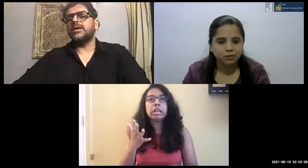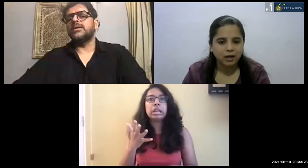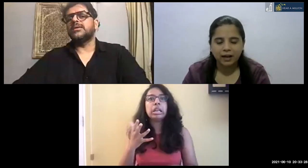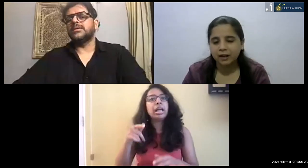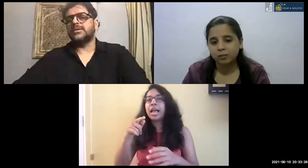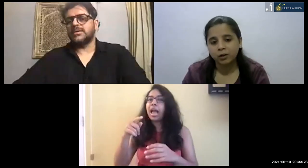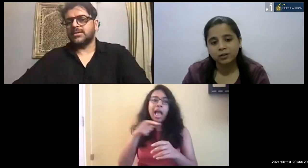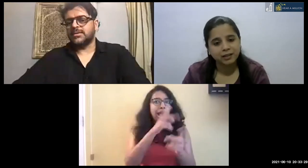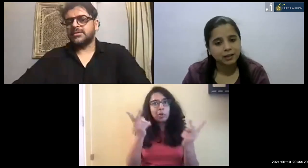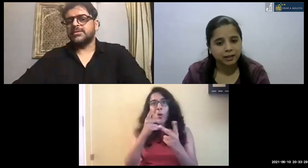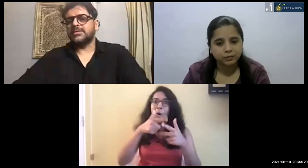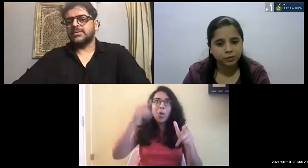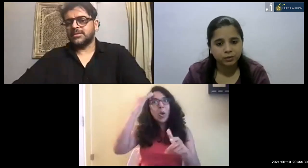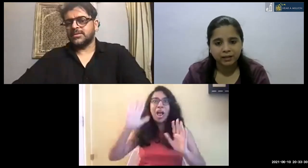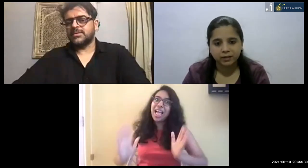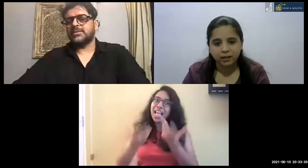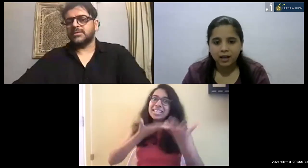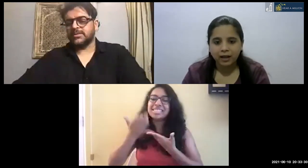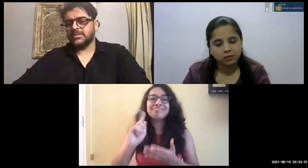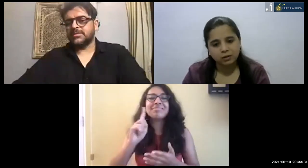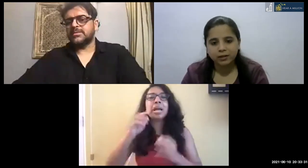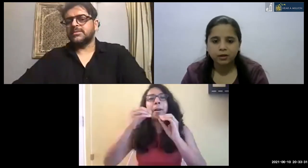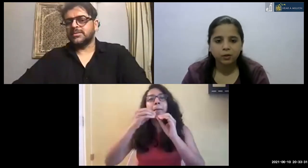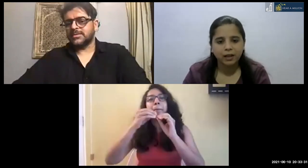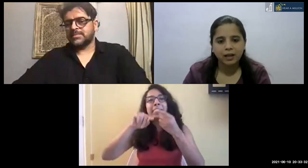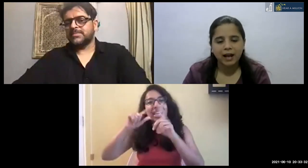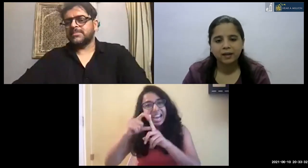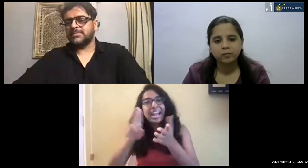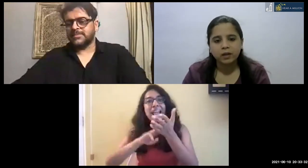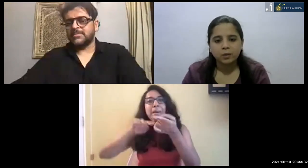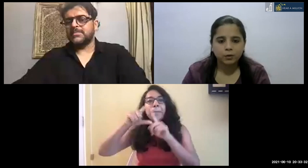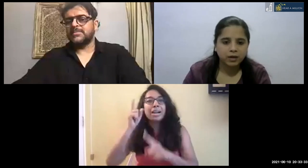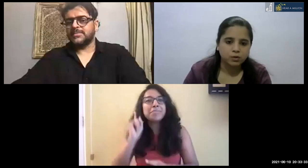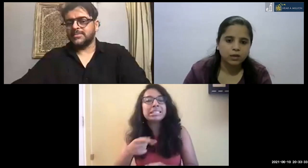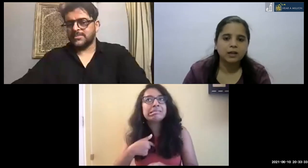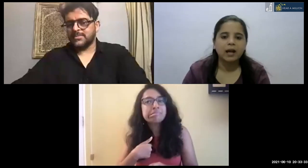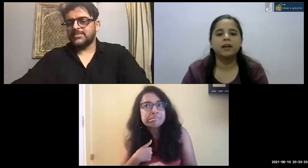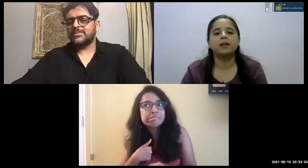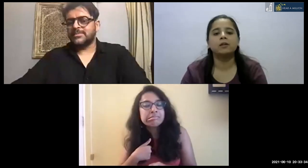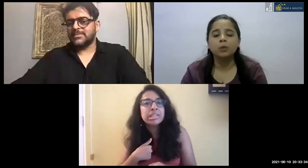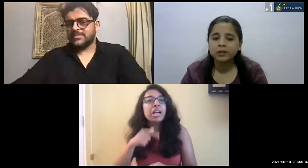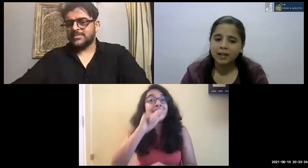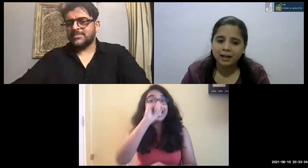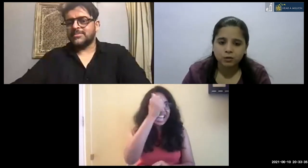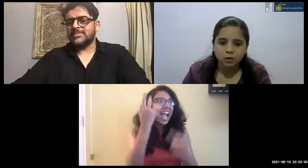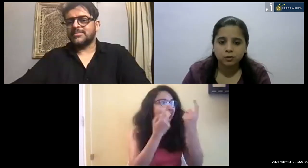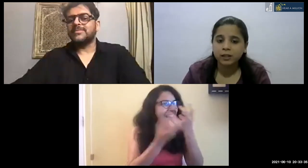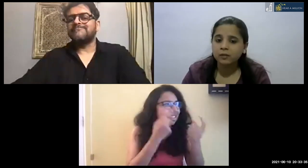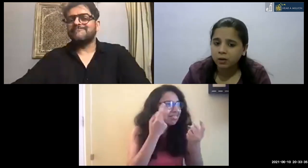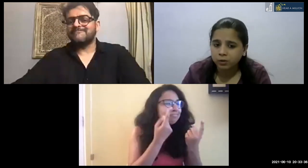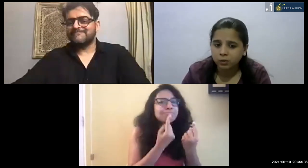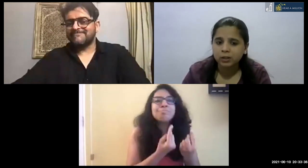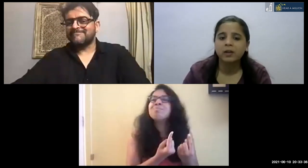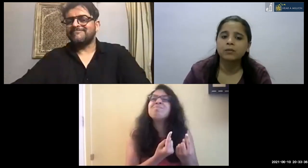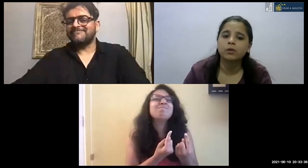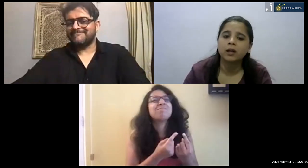realized, no, I am not skilled enough to do that thing. I thought that, okay, I am postgraduate and I know the sign language also. Then